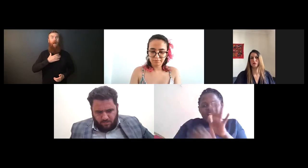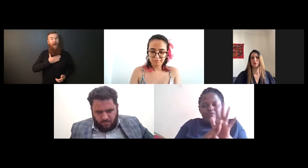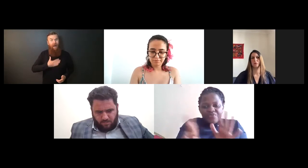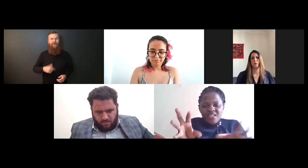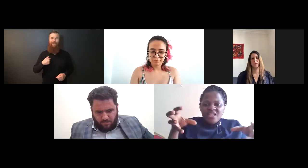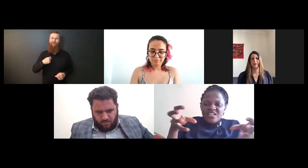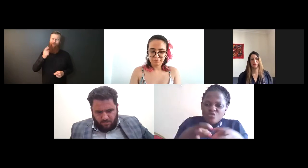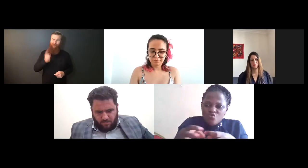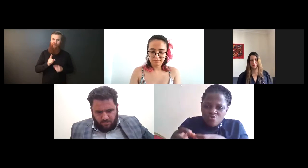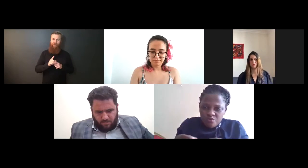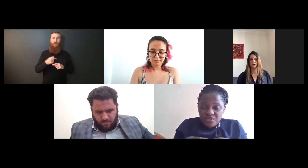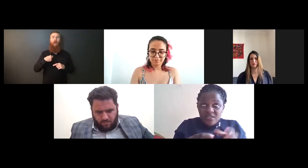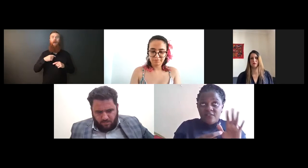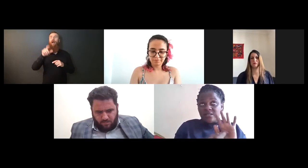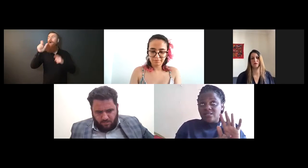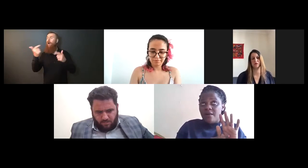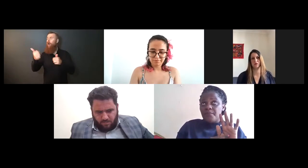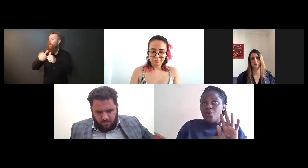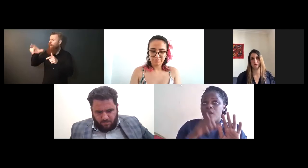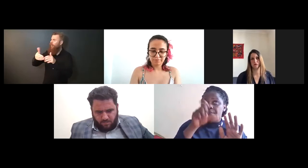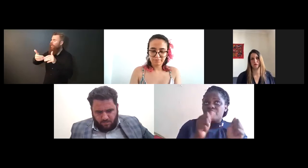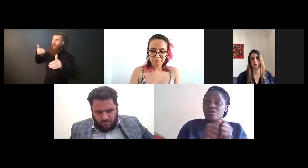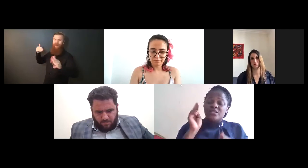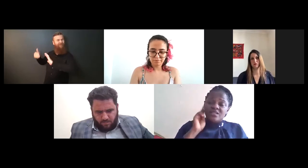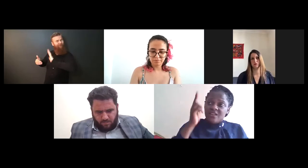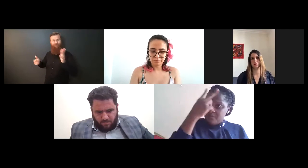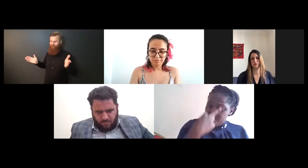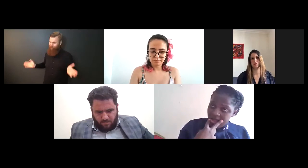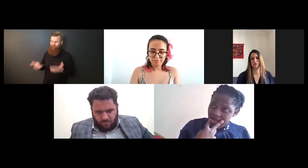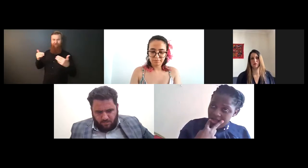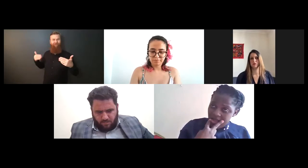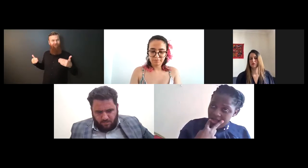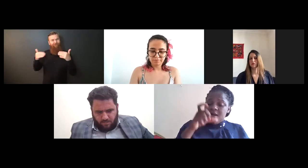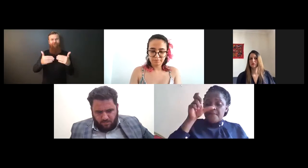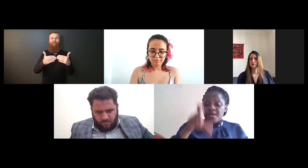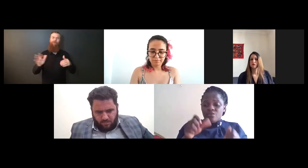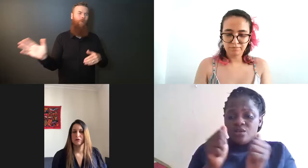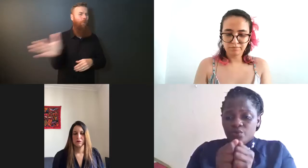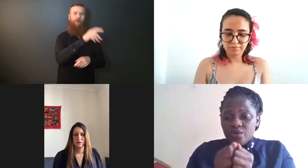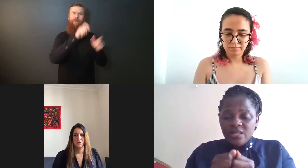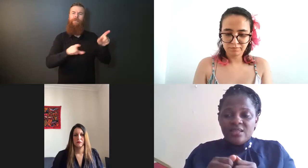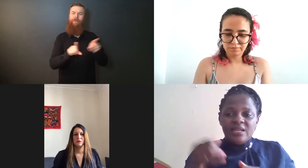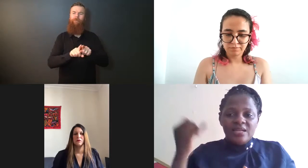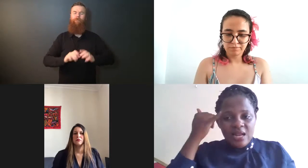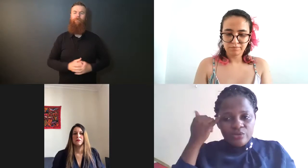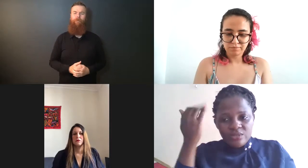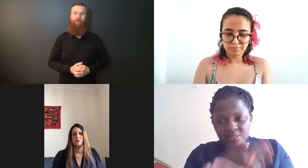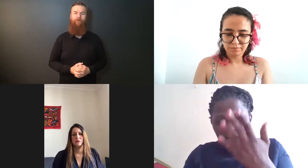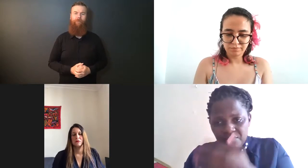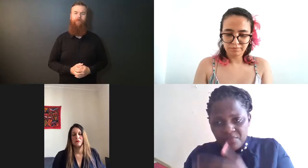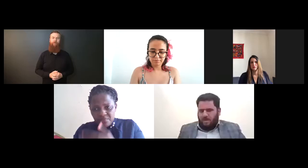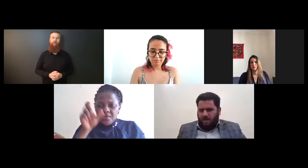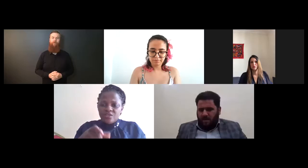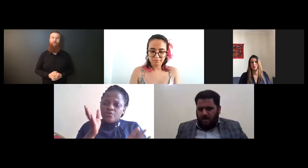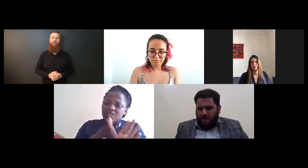youth, the underrepresented categories, for example, persons who are deafblind,